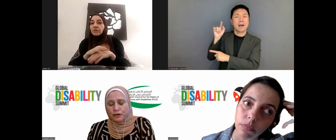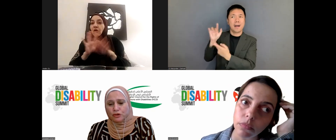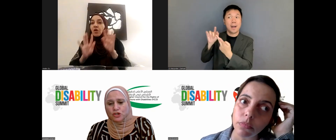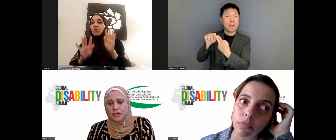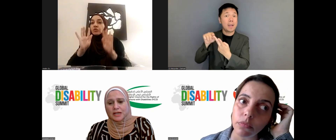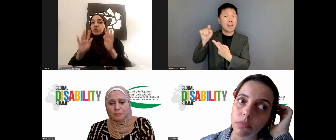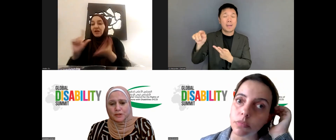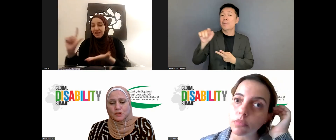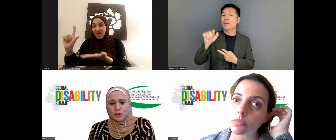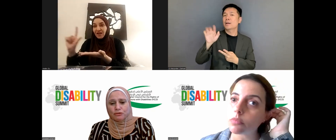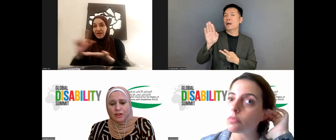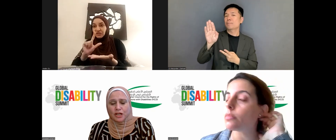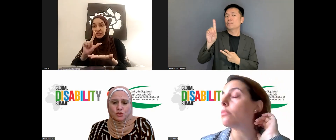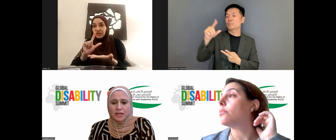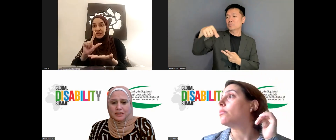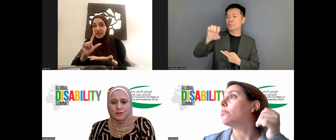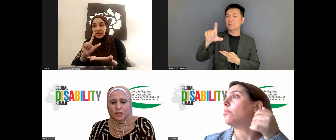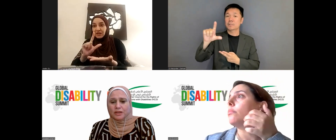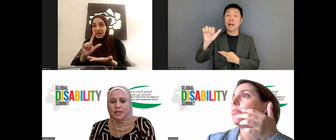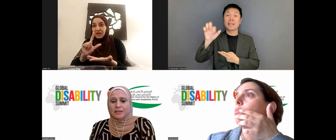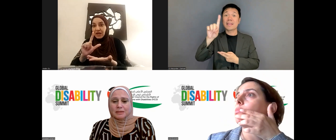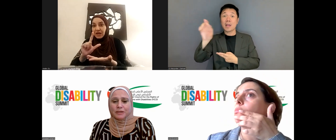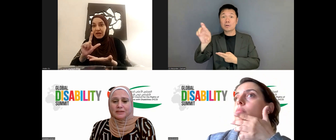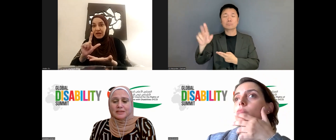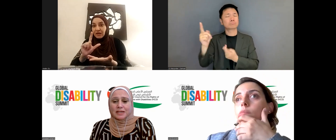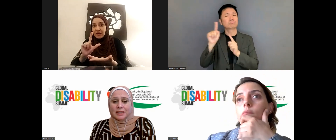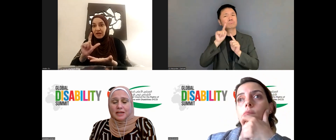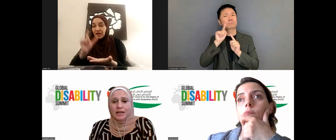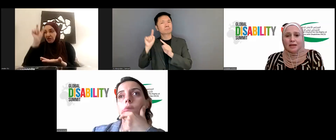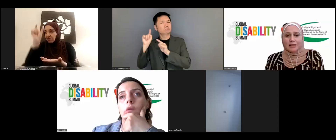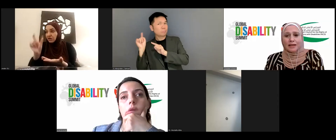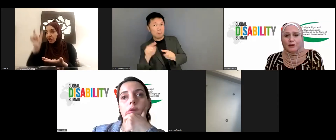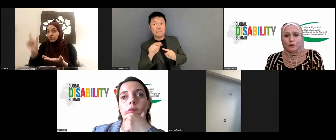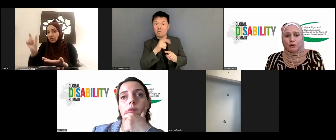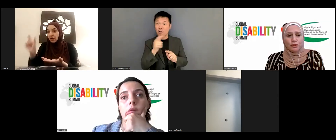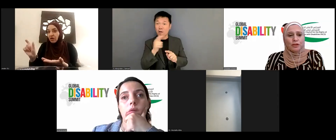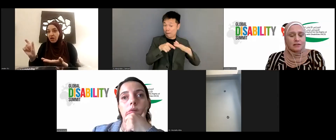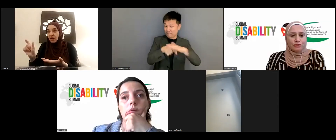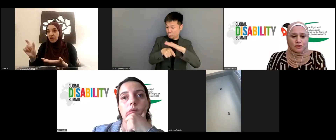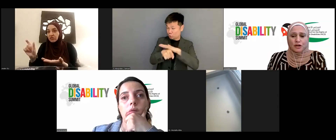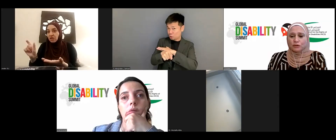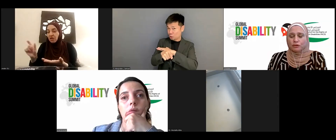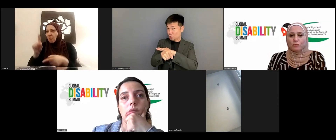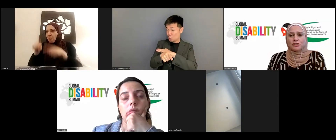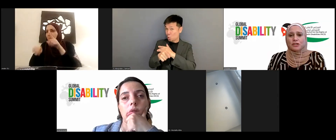with refugees and persons of other nationalities with disabilities? Can we go with this first round of questions?